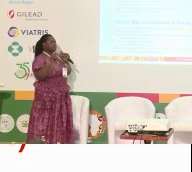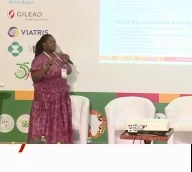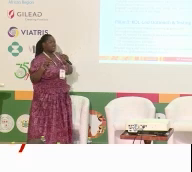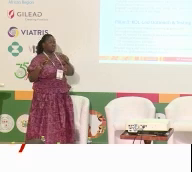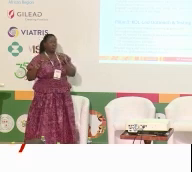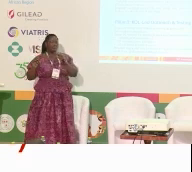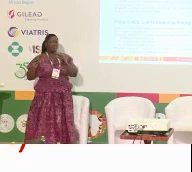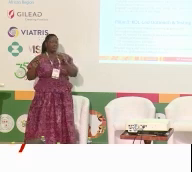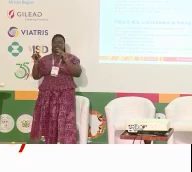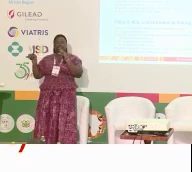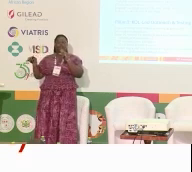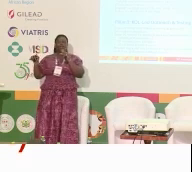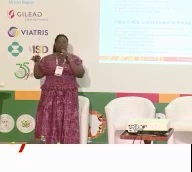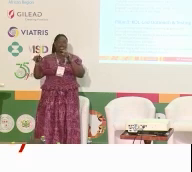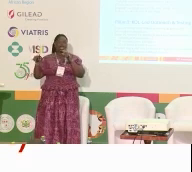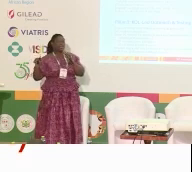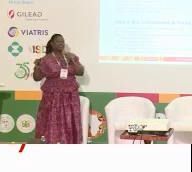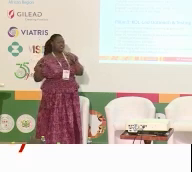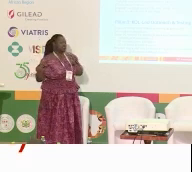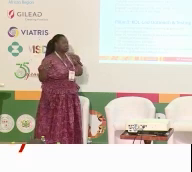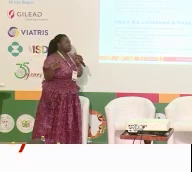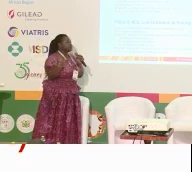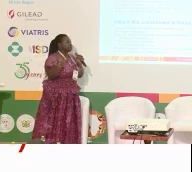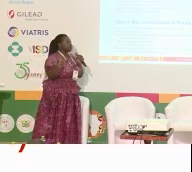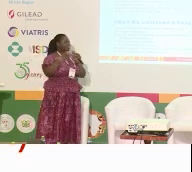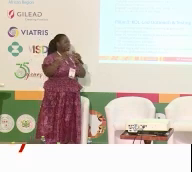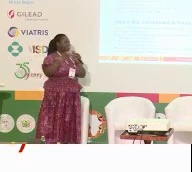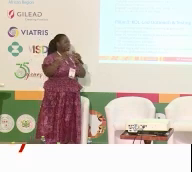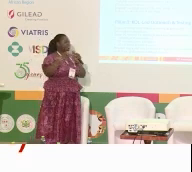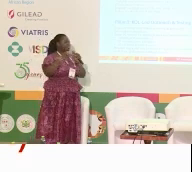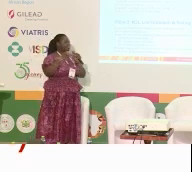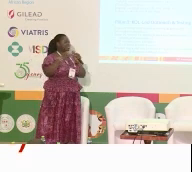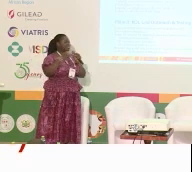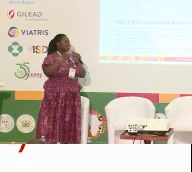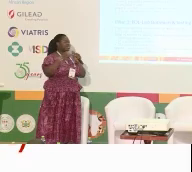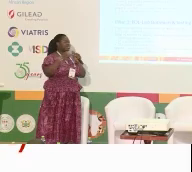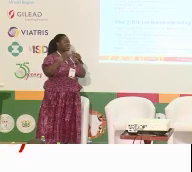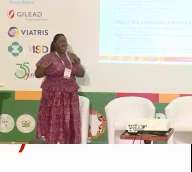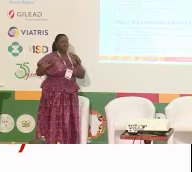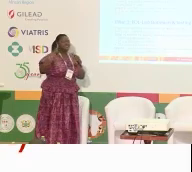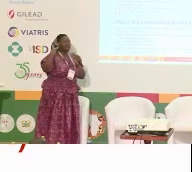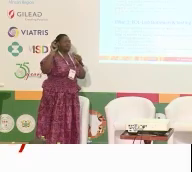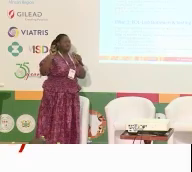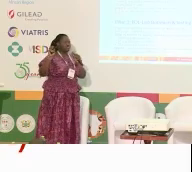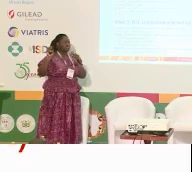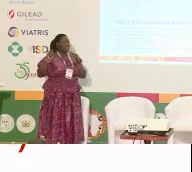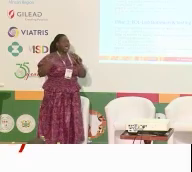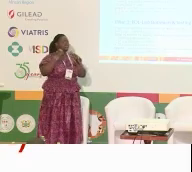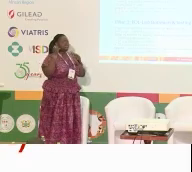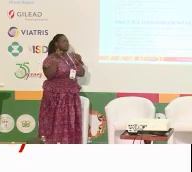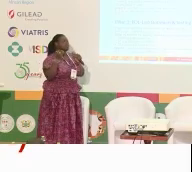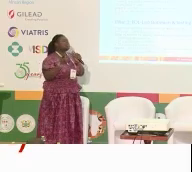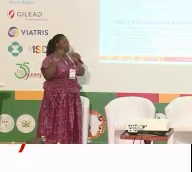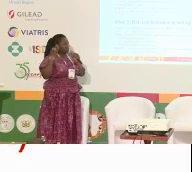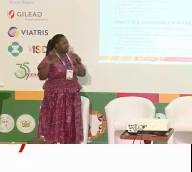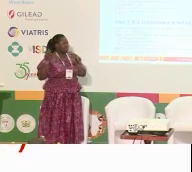was basically a training where we gathered healthcare workers and we basically looked into all their values and all their biases and all their preferences and let